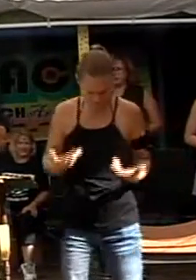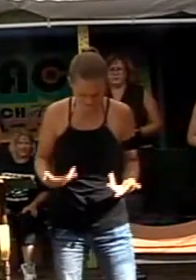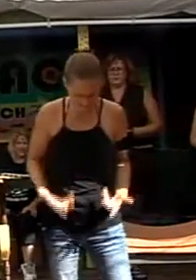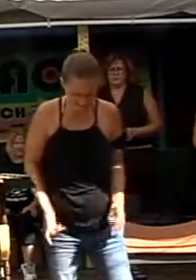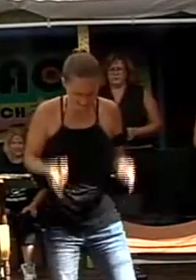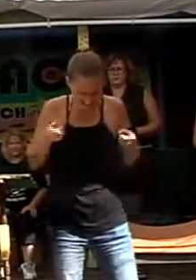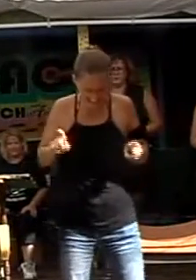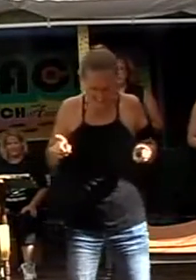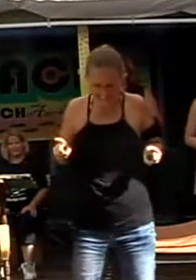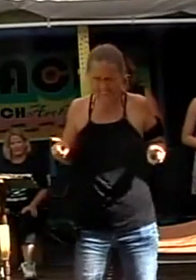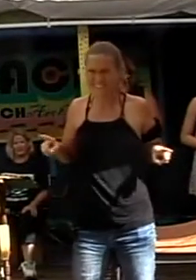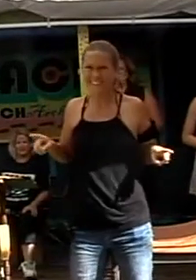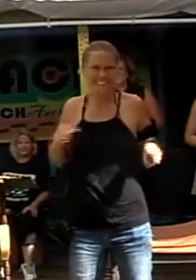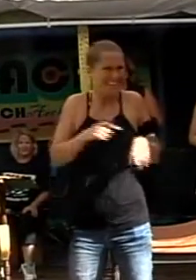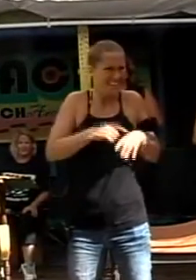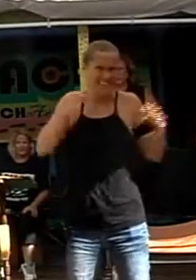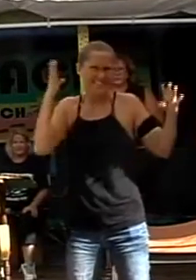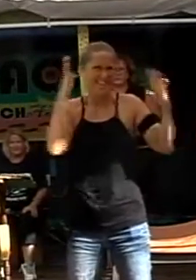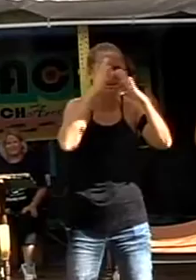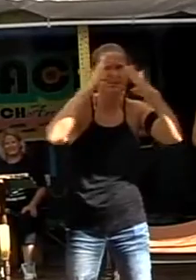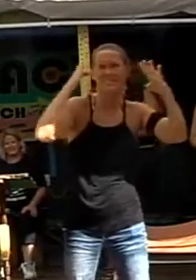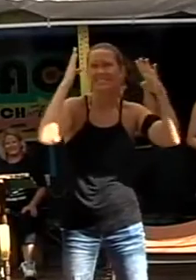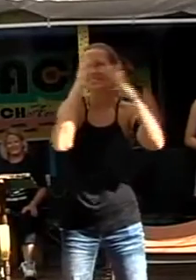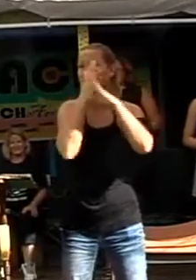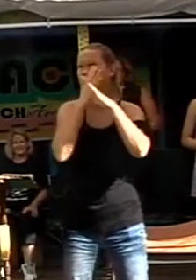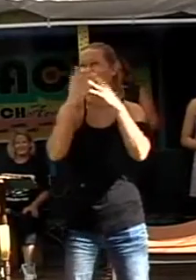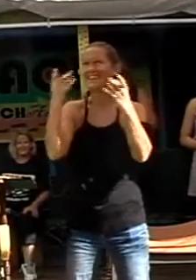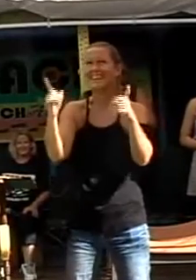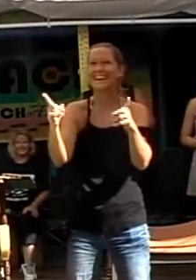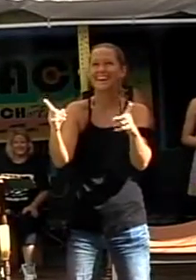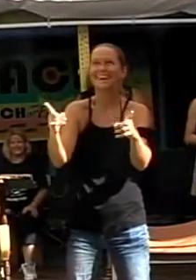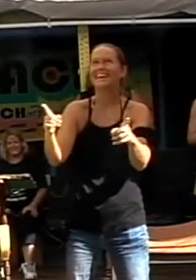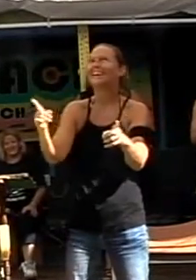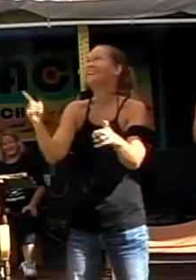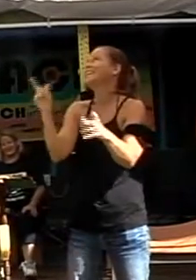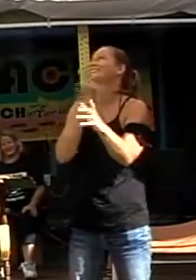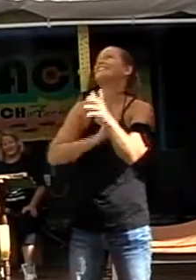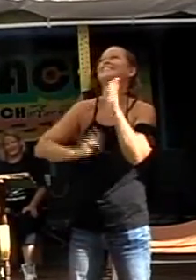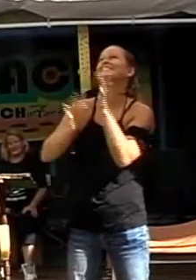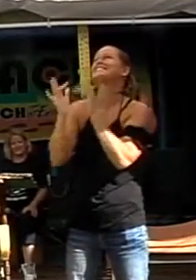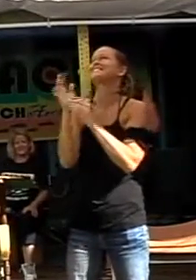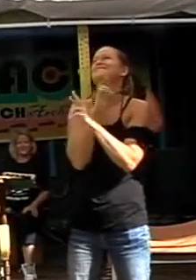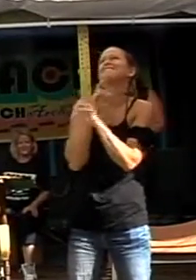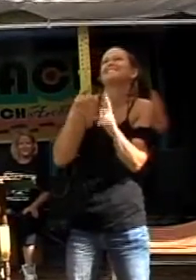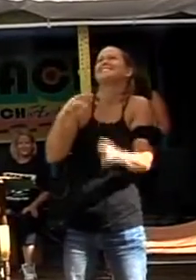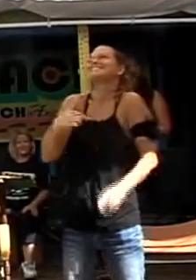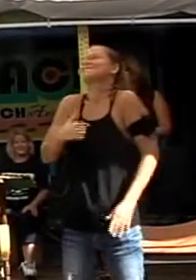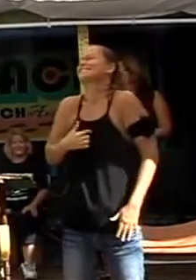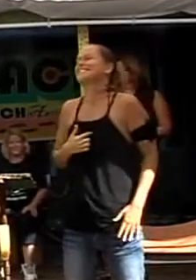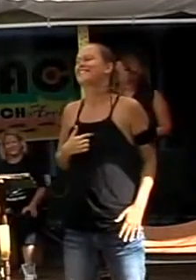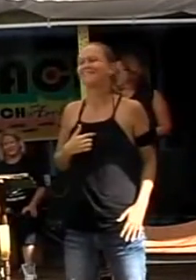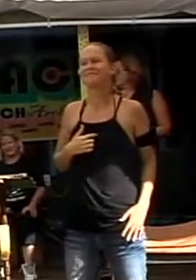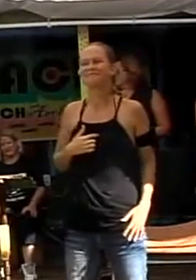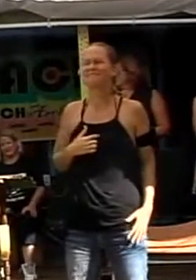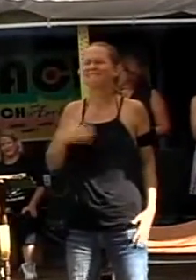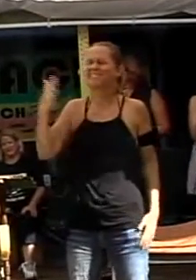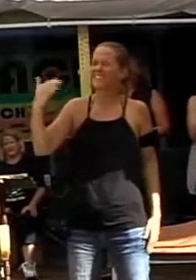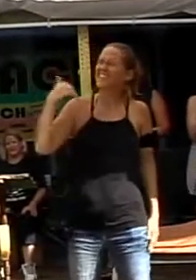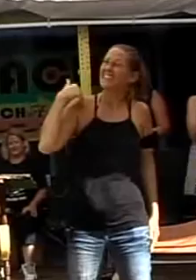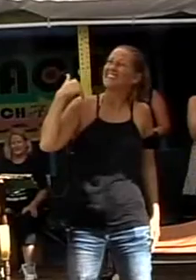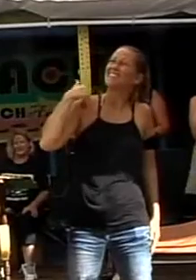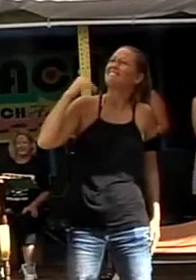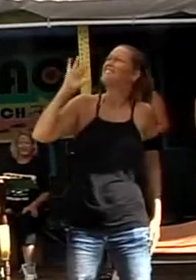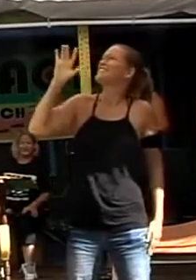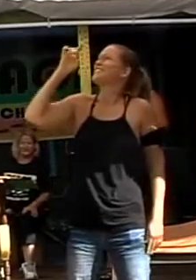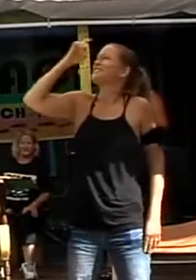In times of trouble, my Lord Jesus rescues me, speaking words of wisdom,